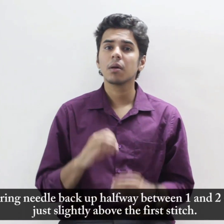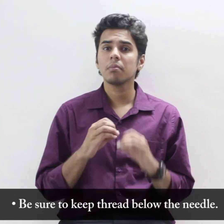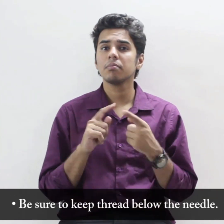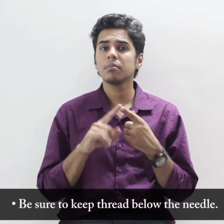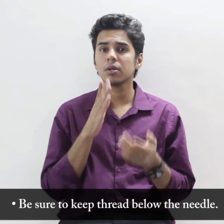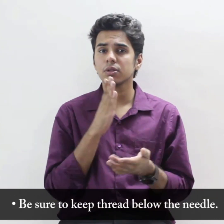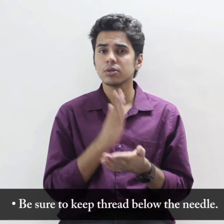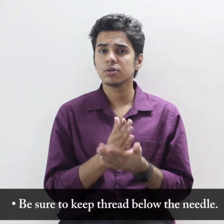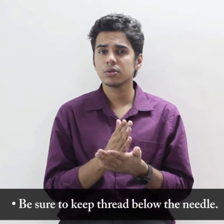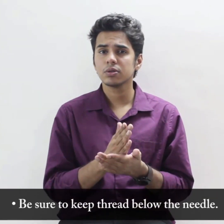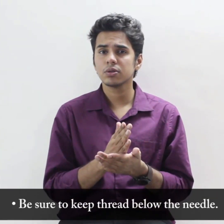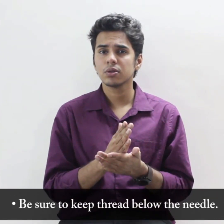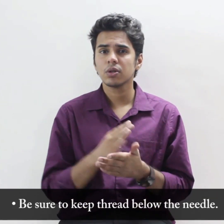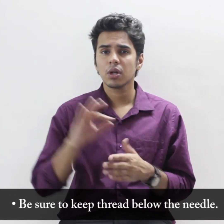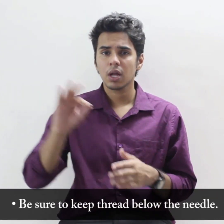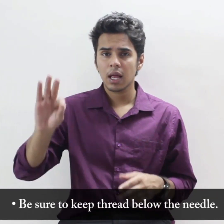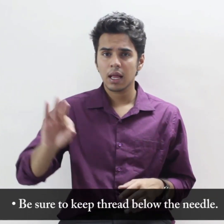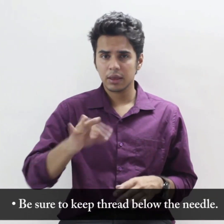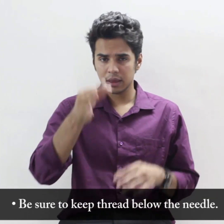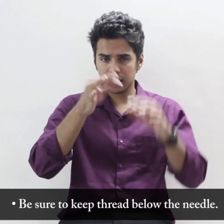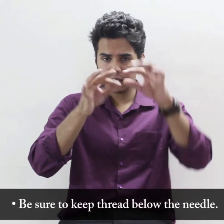Be sure to keep thread below the needle.